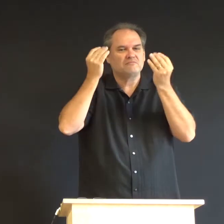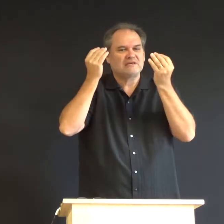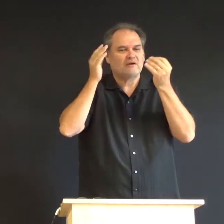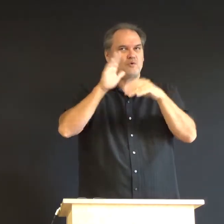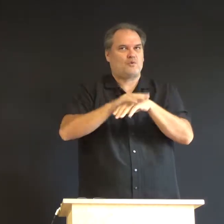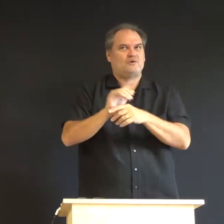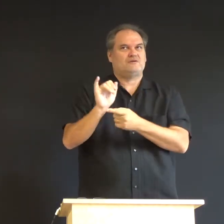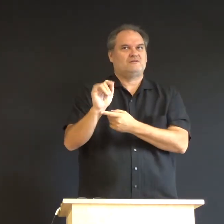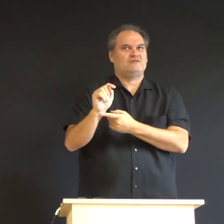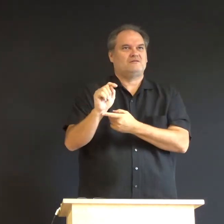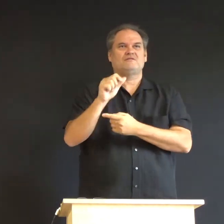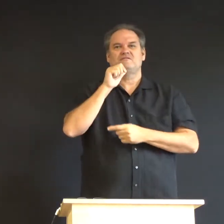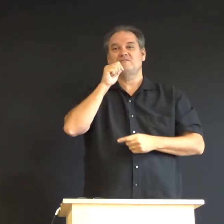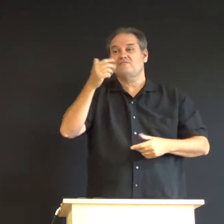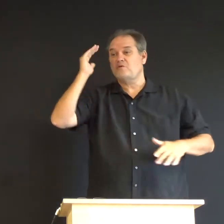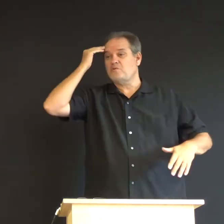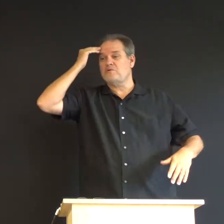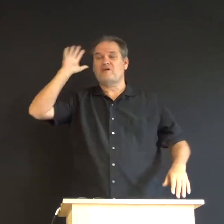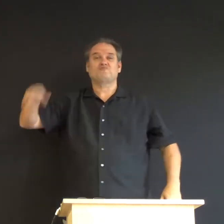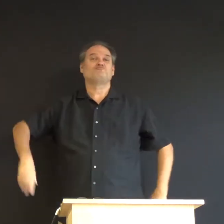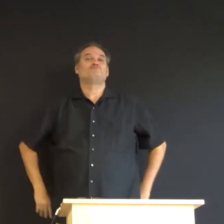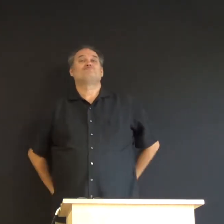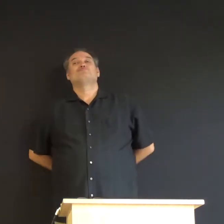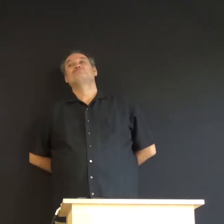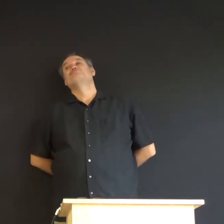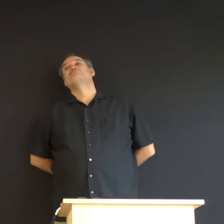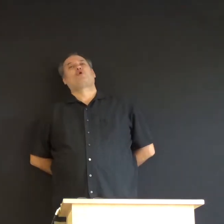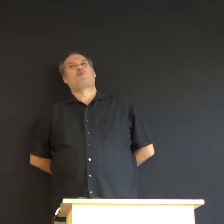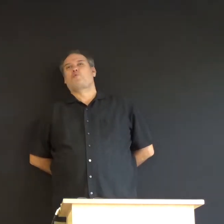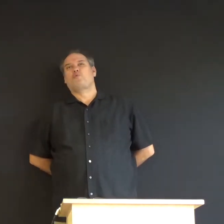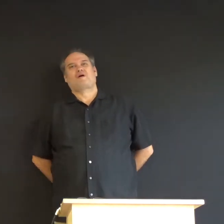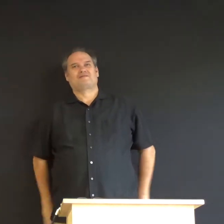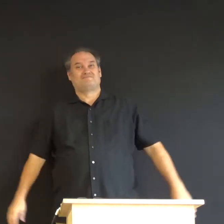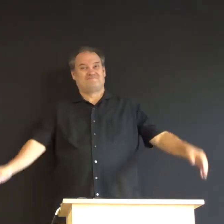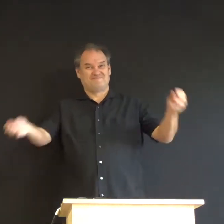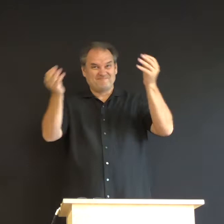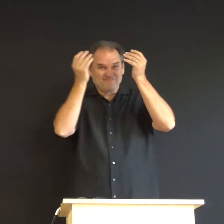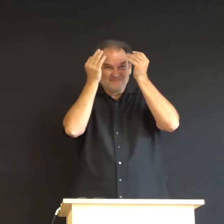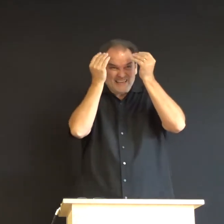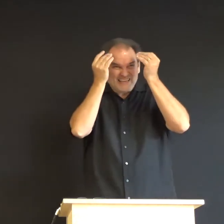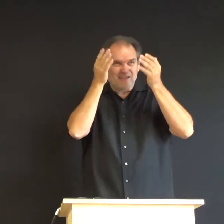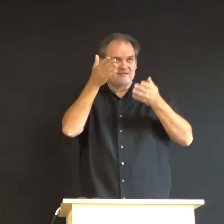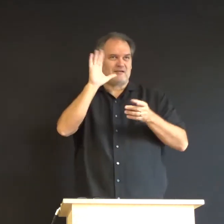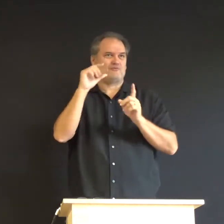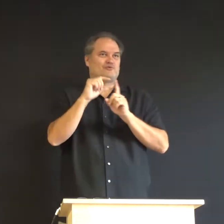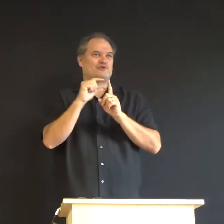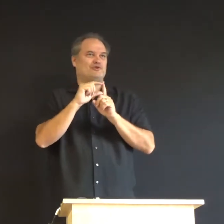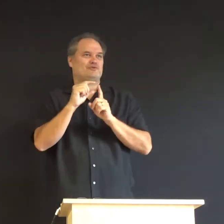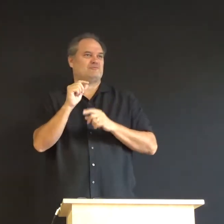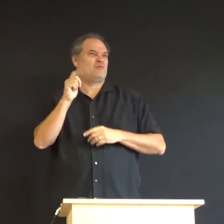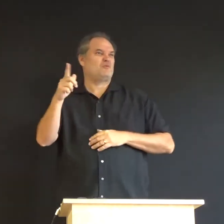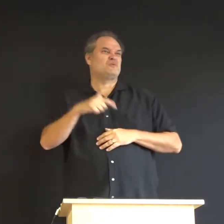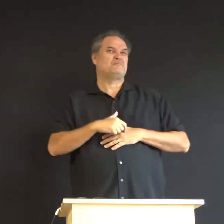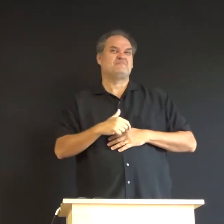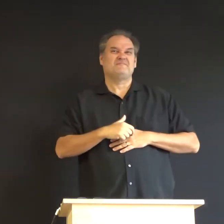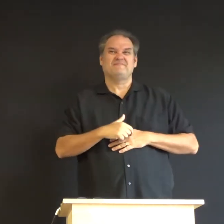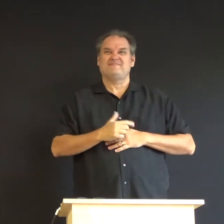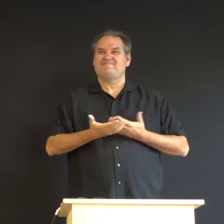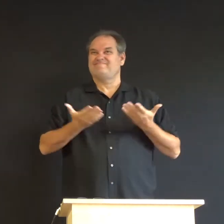them. Meditate on the Word. Not just, oh, I know already and I'm done. No. We need to continually meditate on the Word of